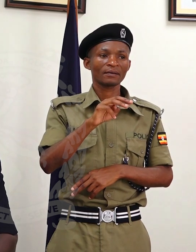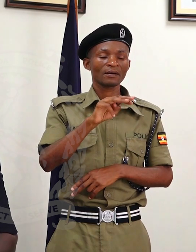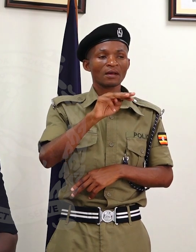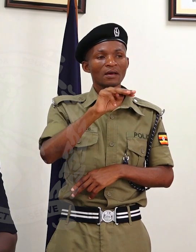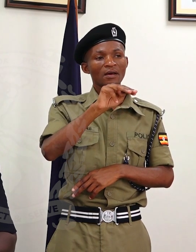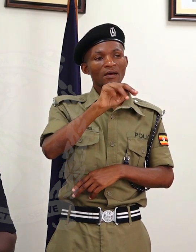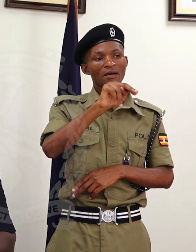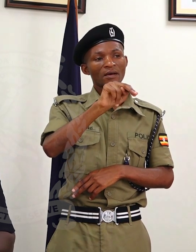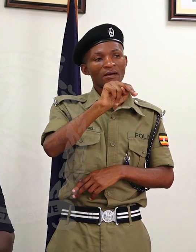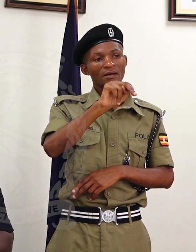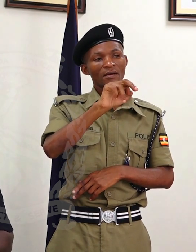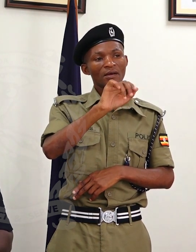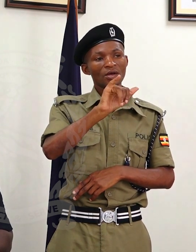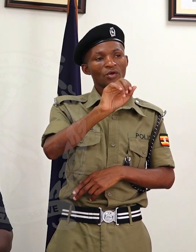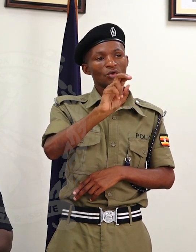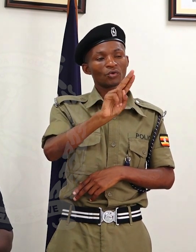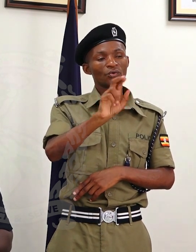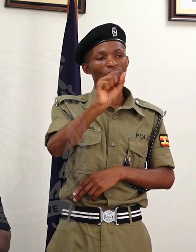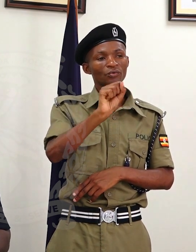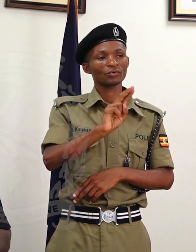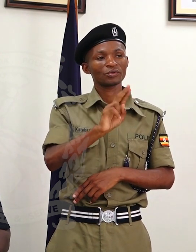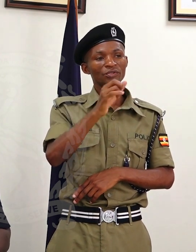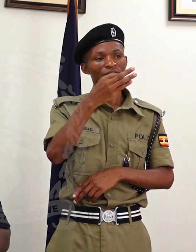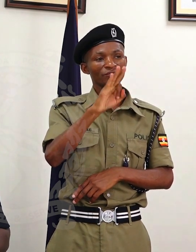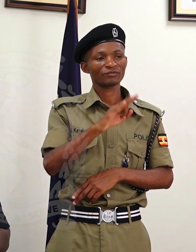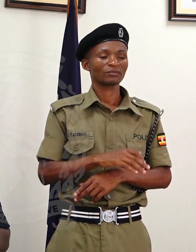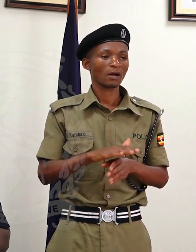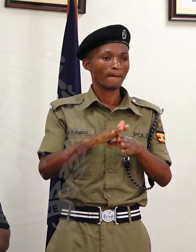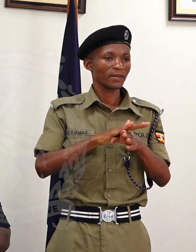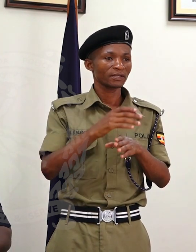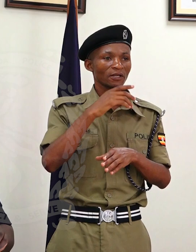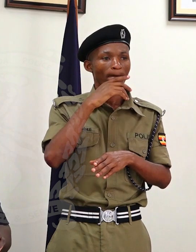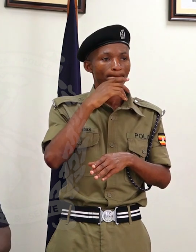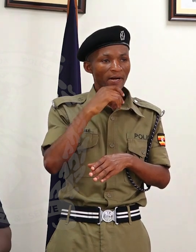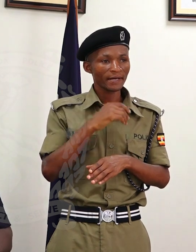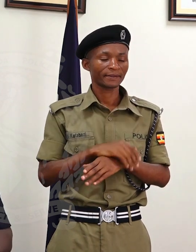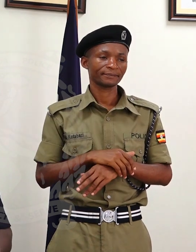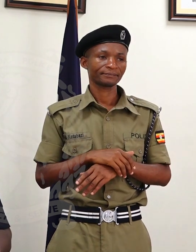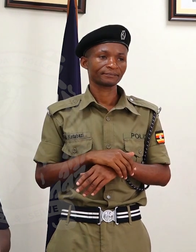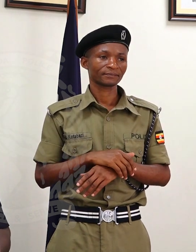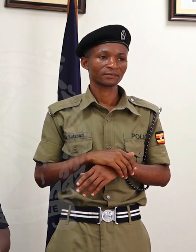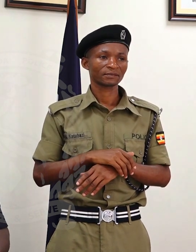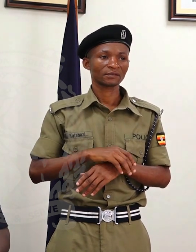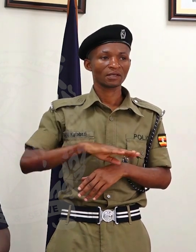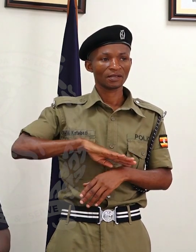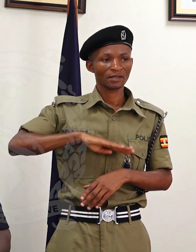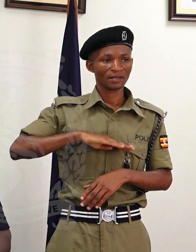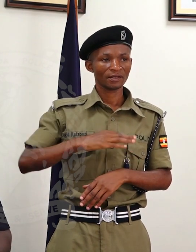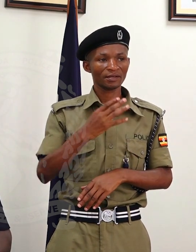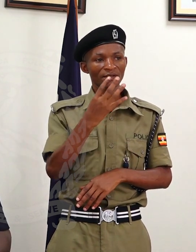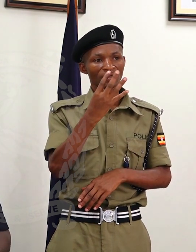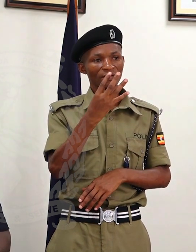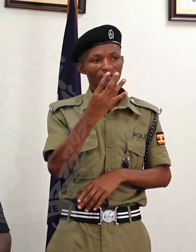Neka Ambuza, Yusuf, the businessman of Madirisa Zone, Nabu Mareste, a 45-year-old peasant